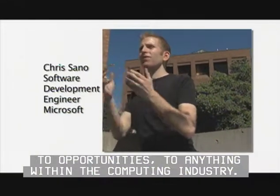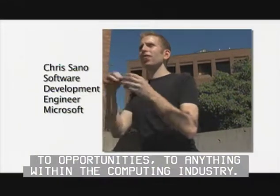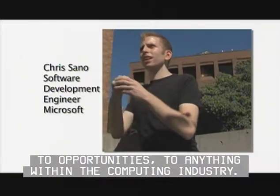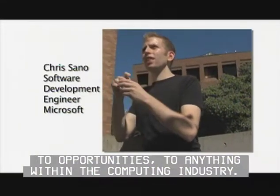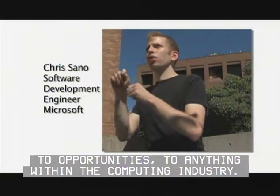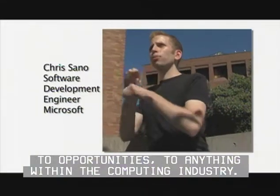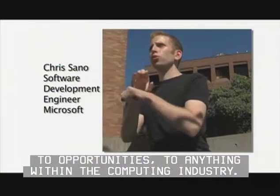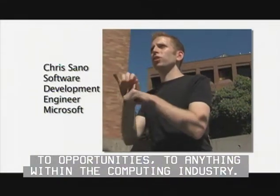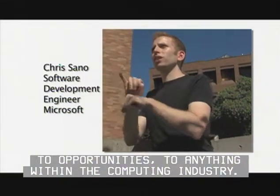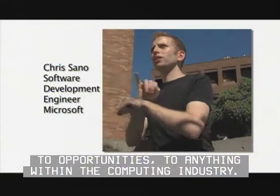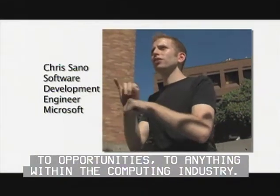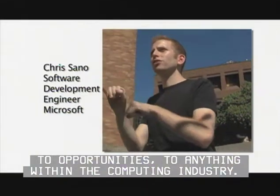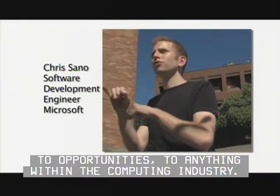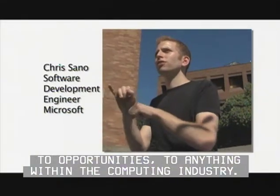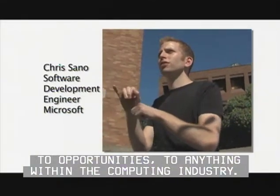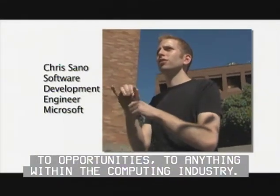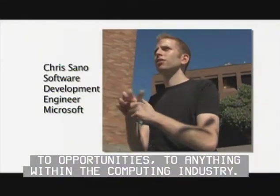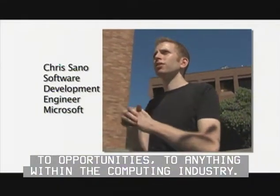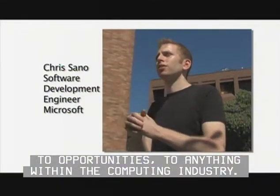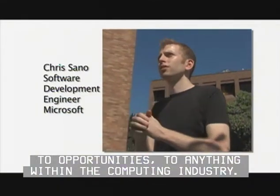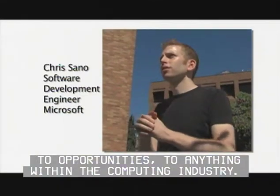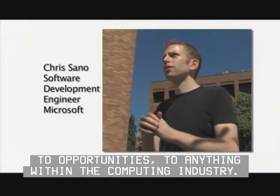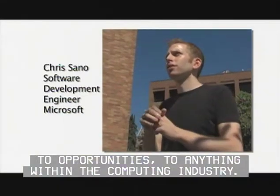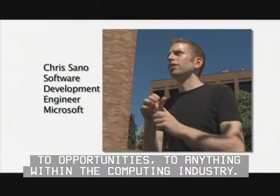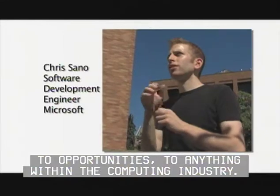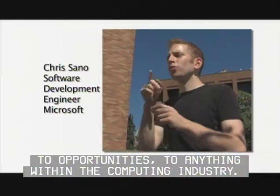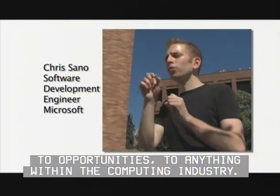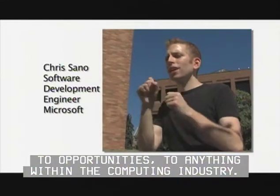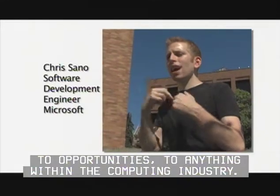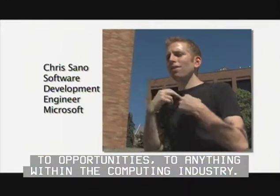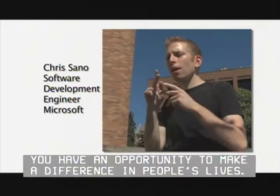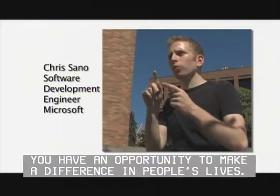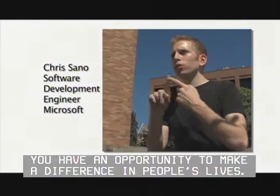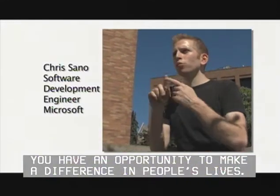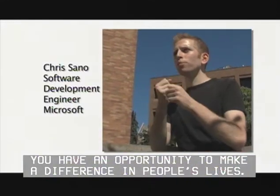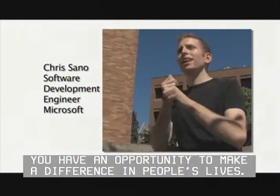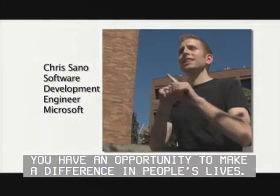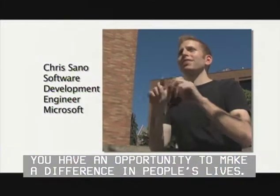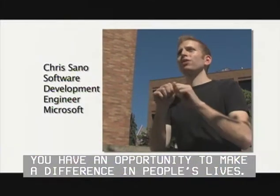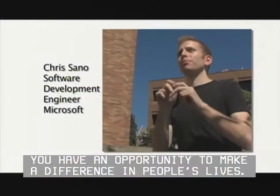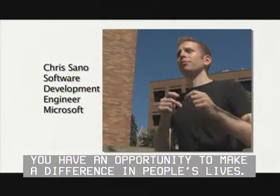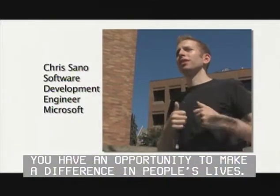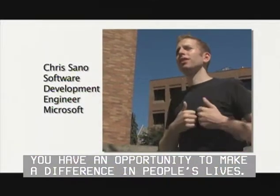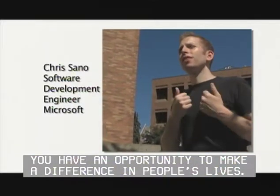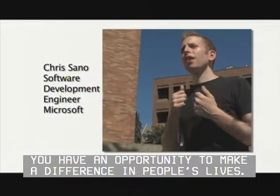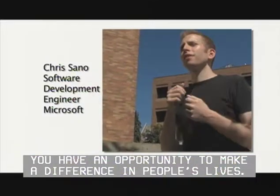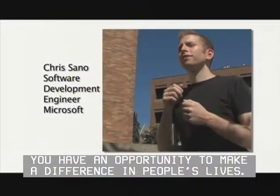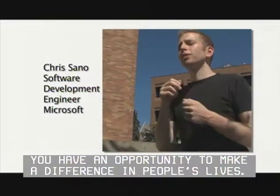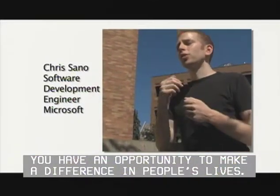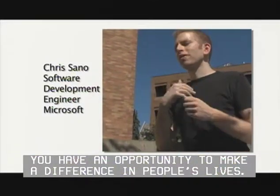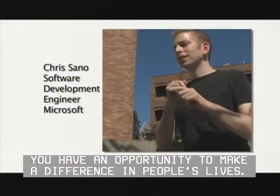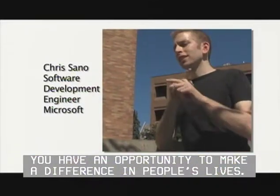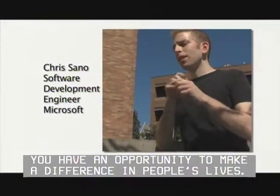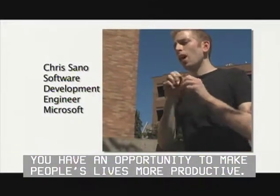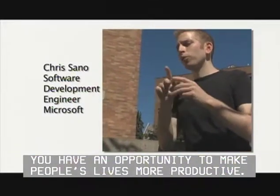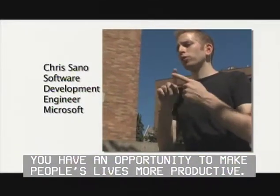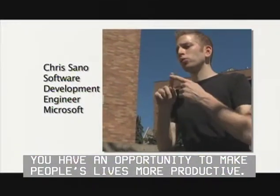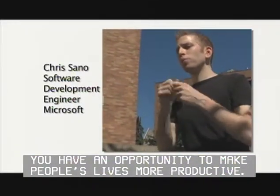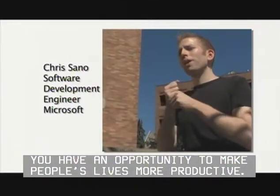open to opportunities to anything within the computing industry. You have an opportunity to make a difference in people's lives. You have an opportunity to